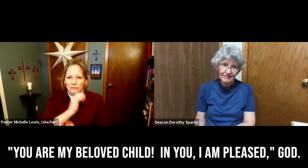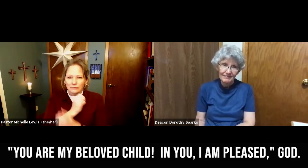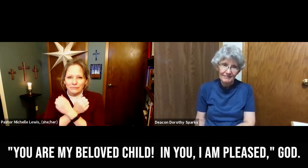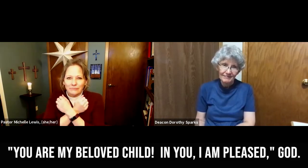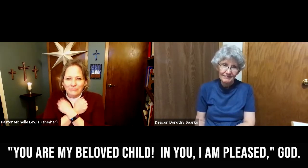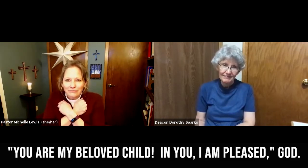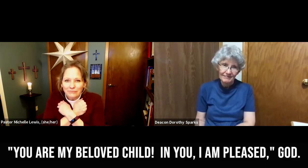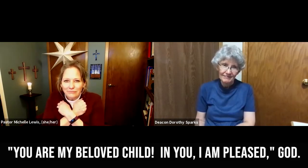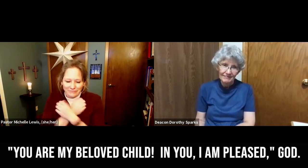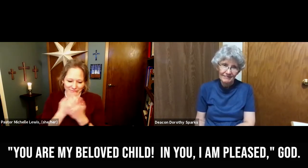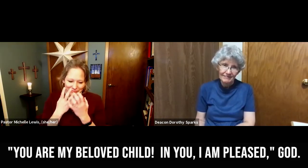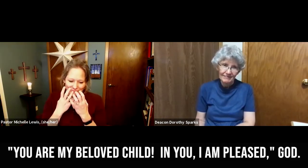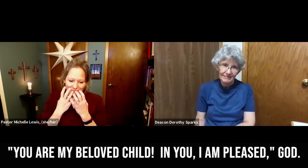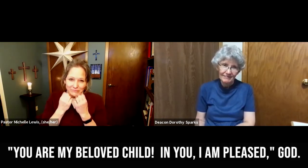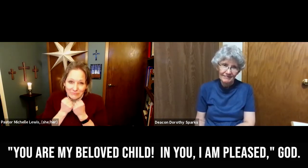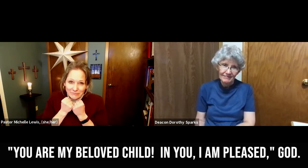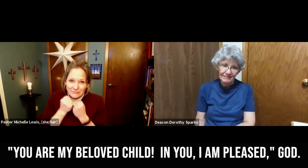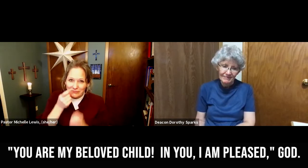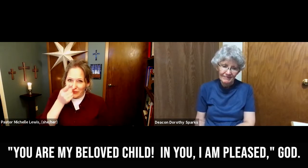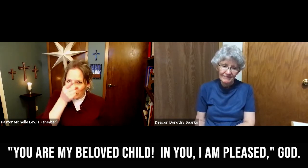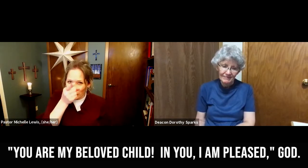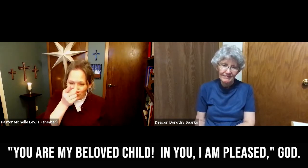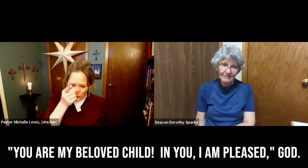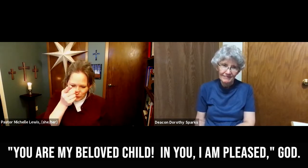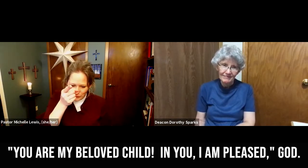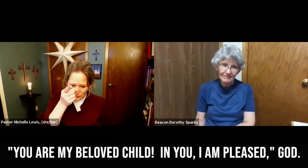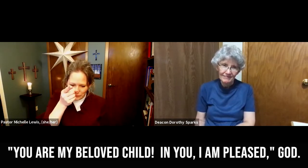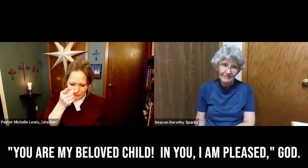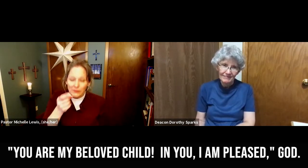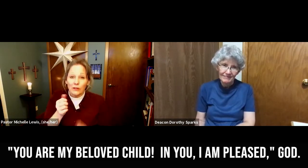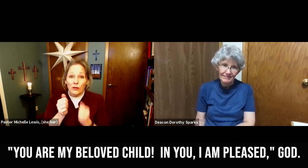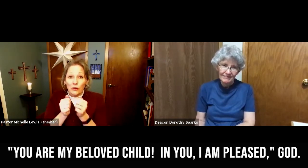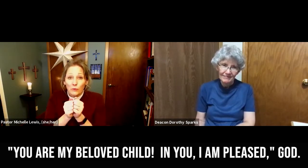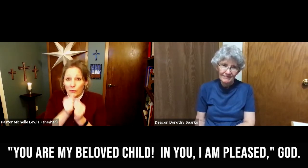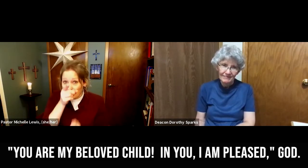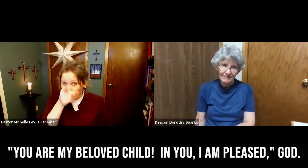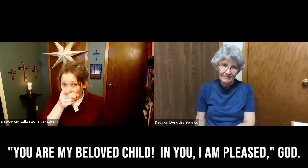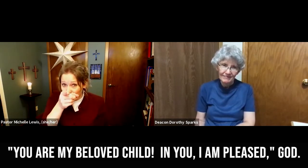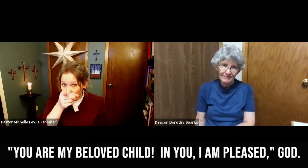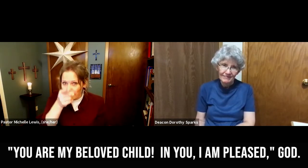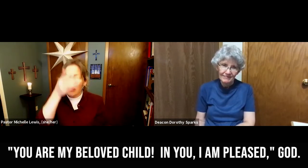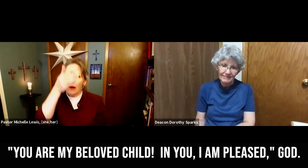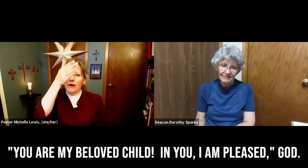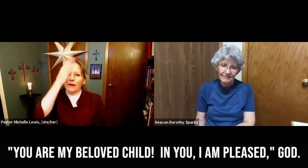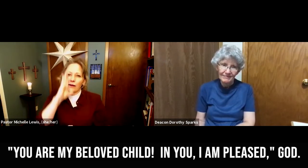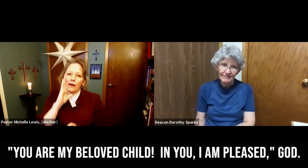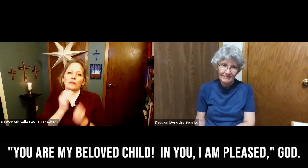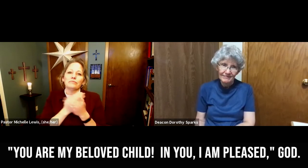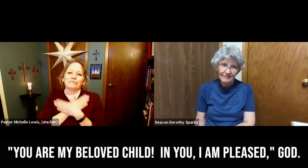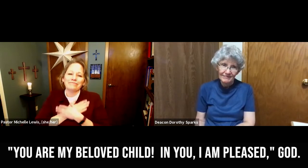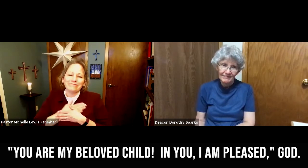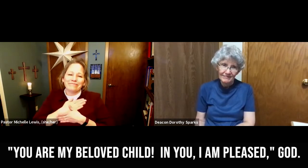And just so you remember it, we'll say it again. You are my beloved